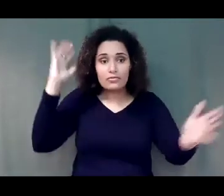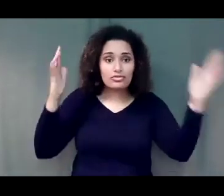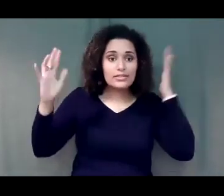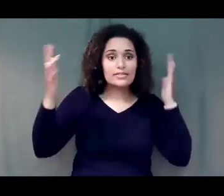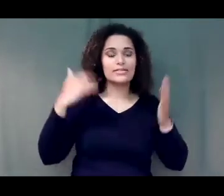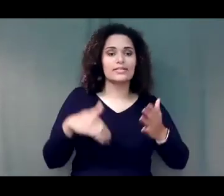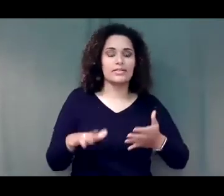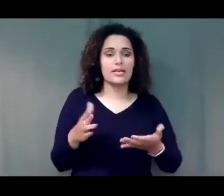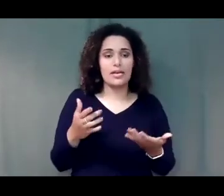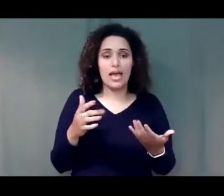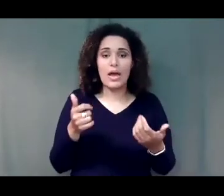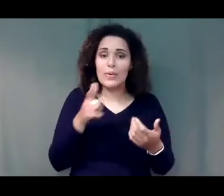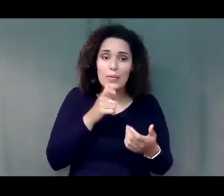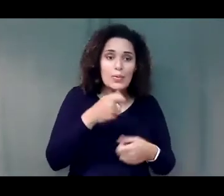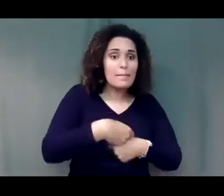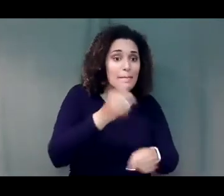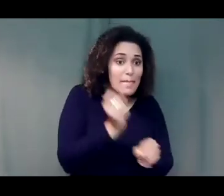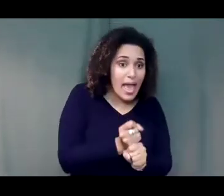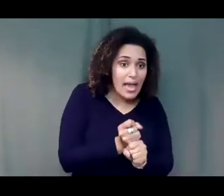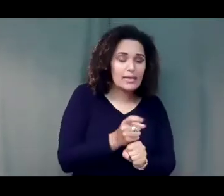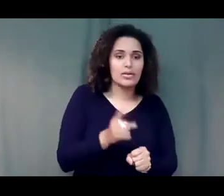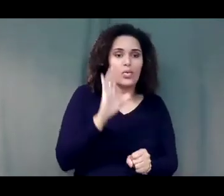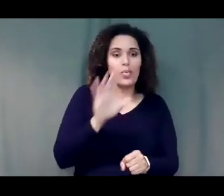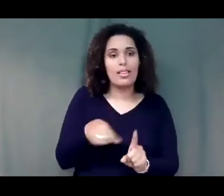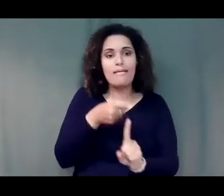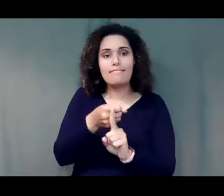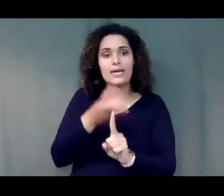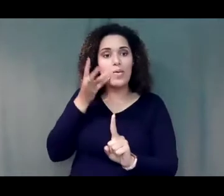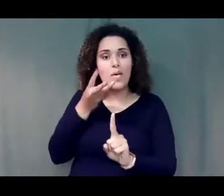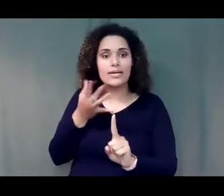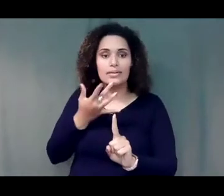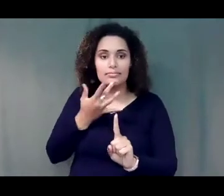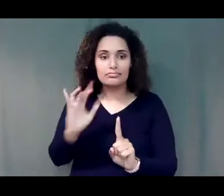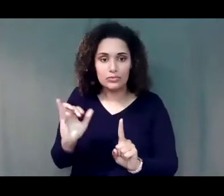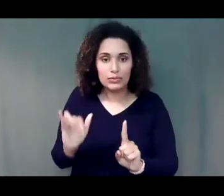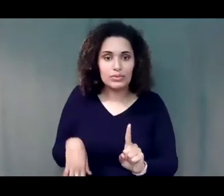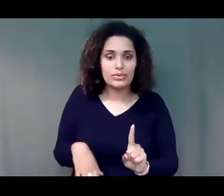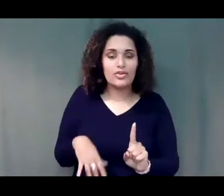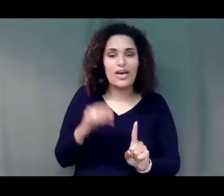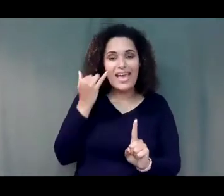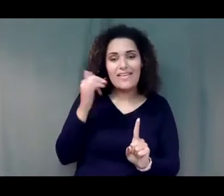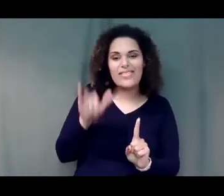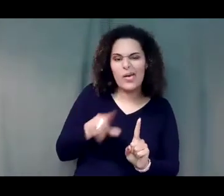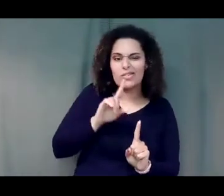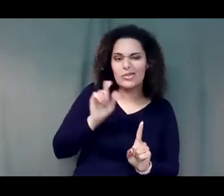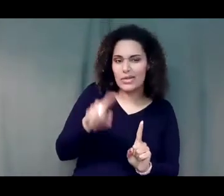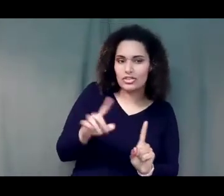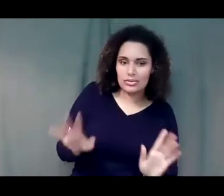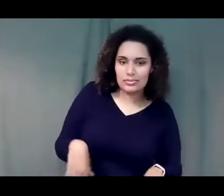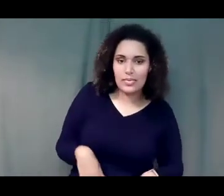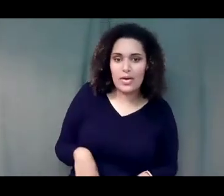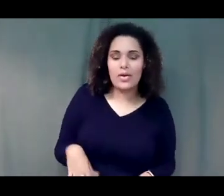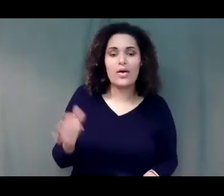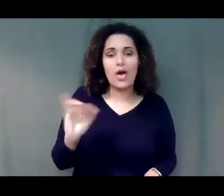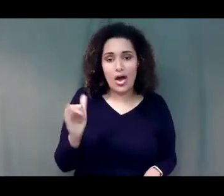and who makes the barrel will have an impact on how the wine seems. So, in case that was your question, also